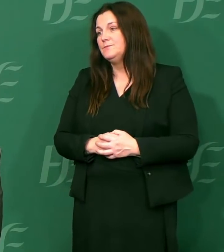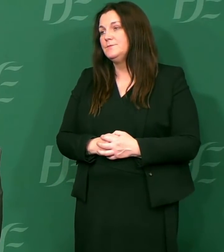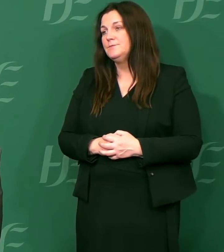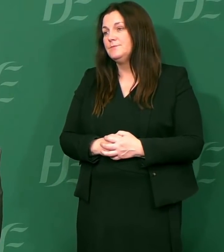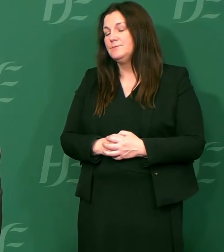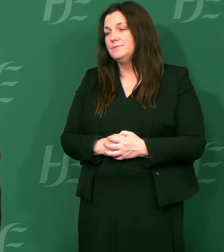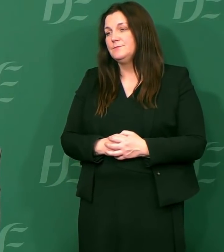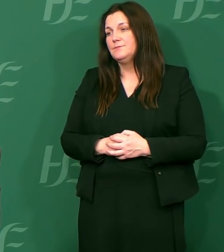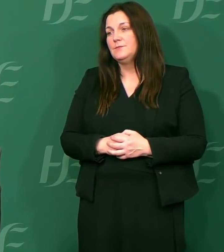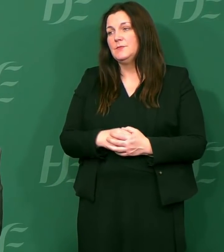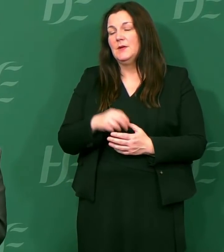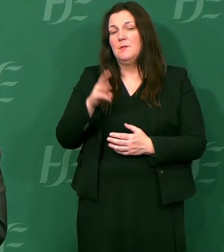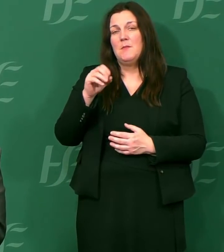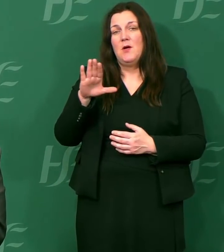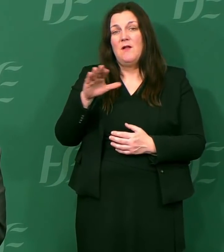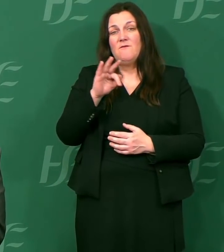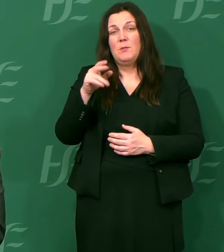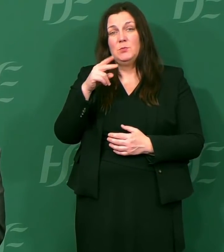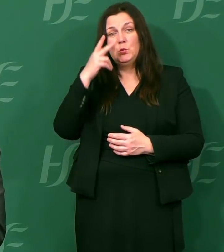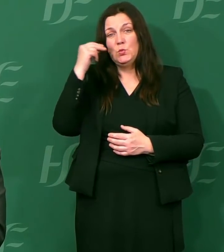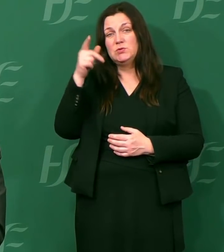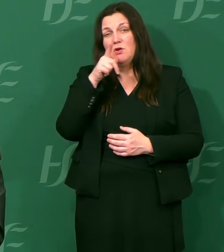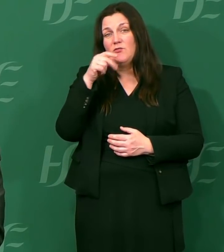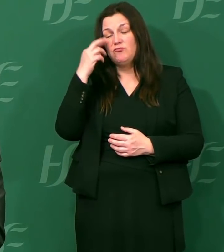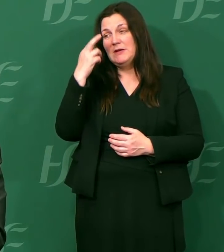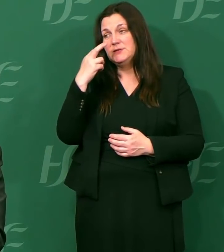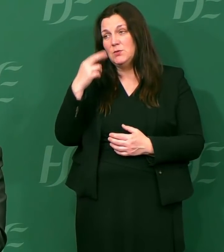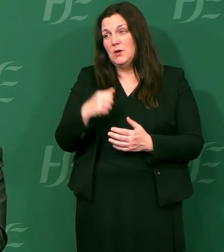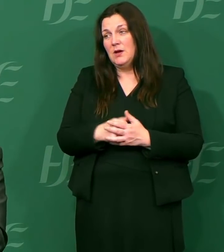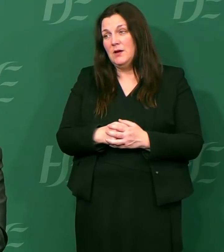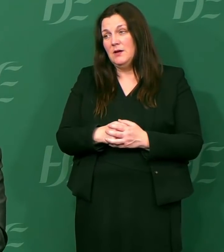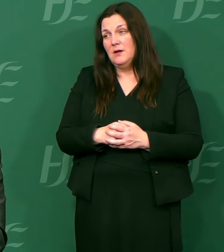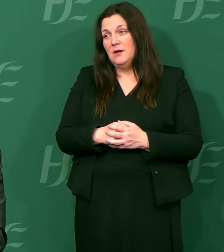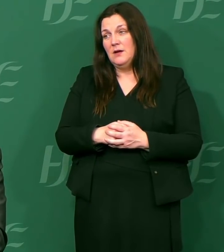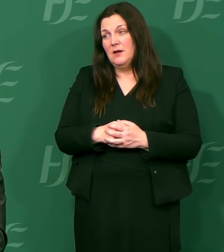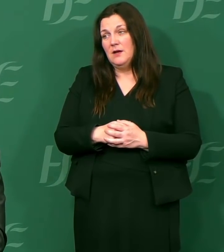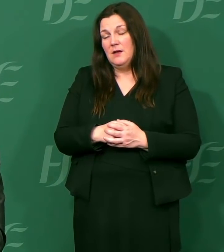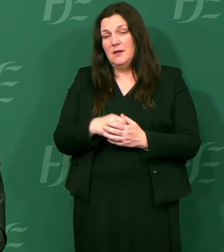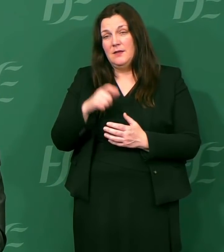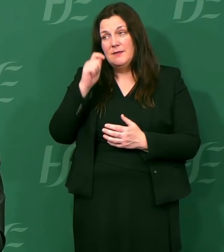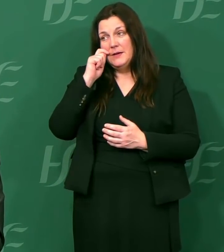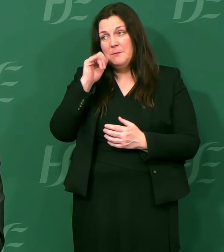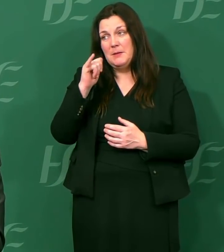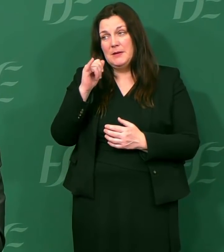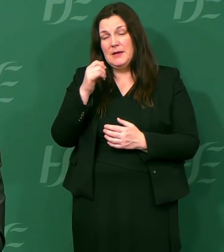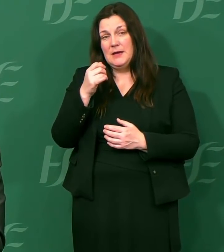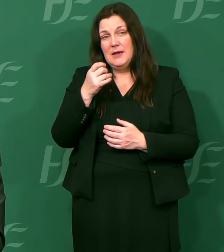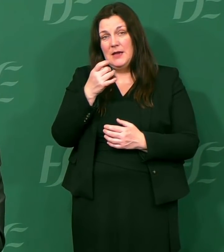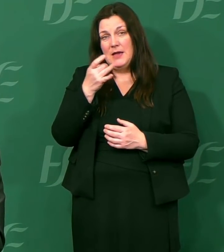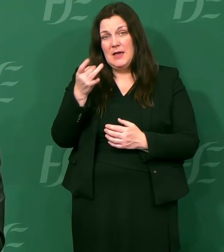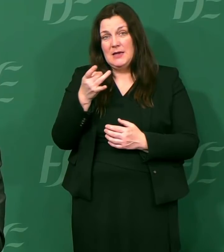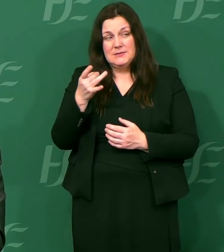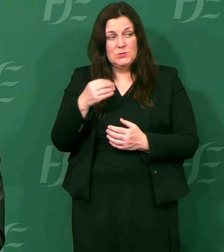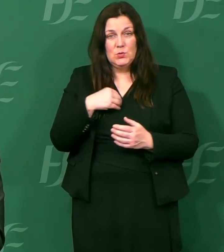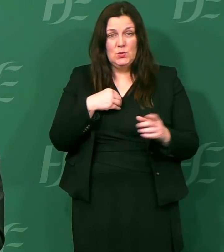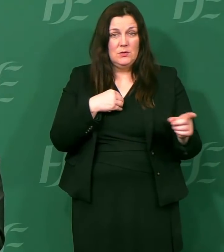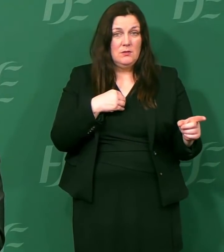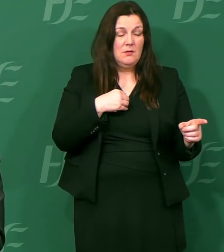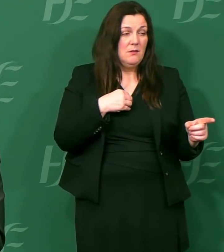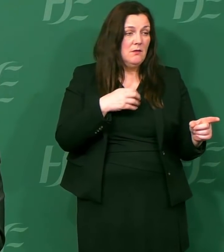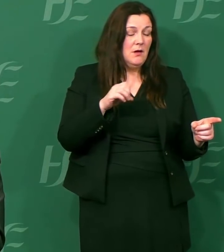Paul O'Donoghue from News Talk. I think perhaps maybe one for yourself, Dr. Henry. You were talking